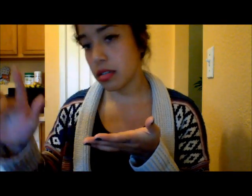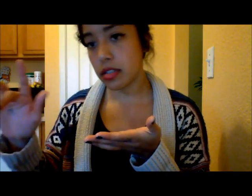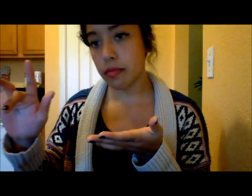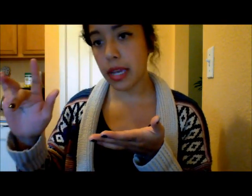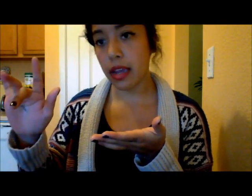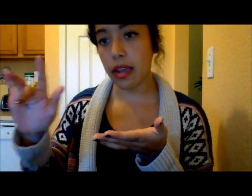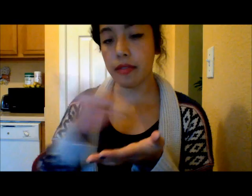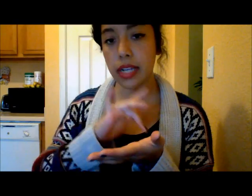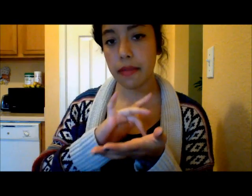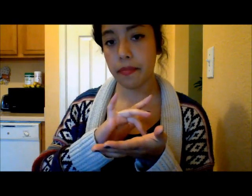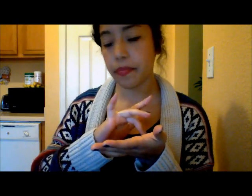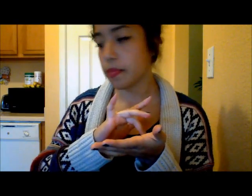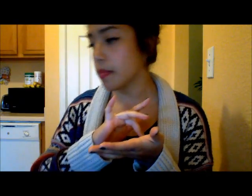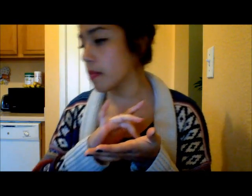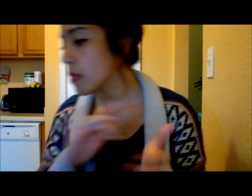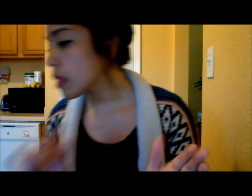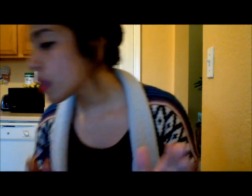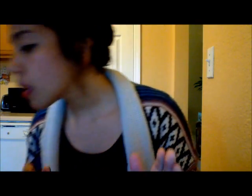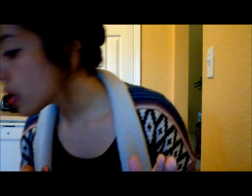to pay off a debt.